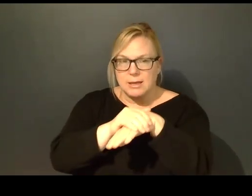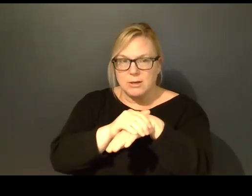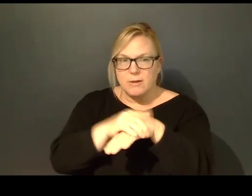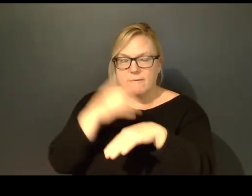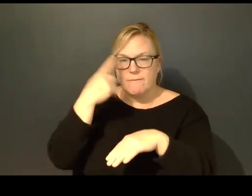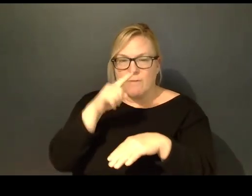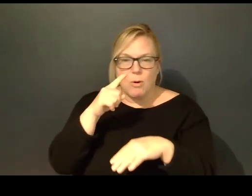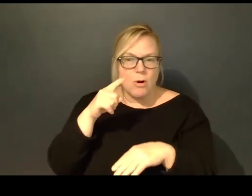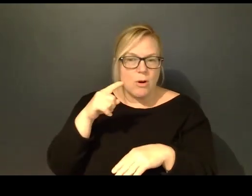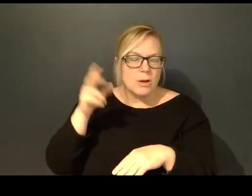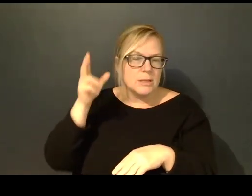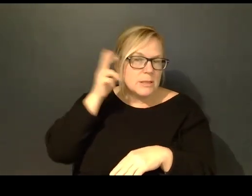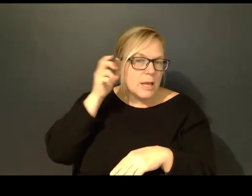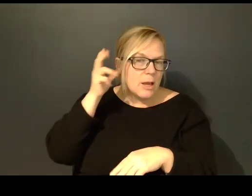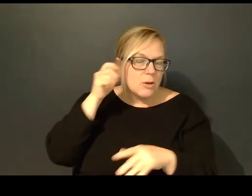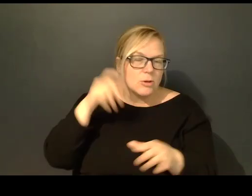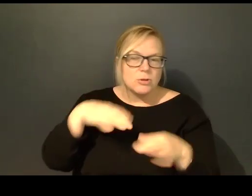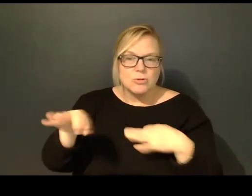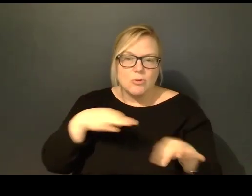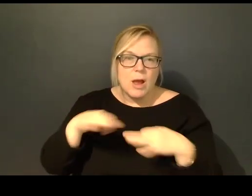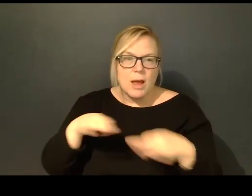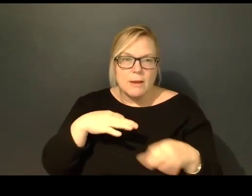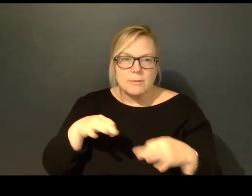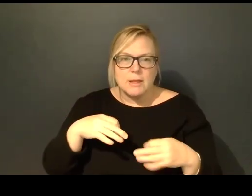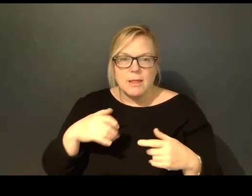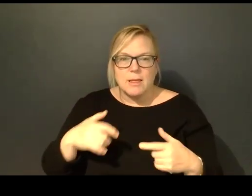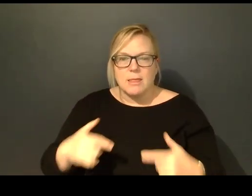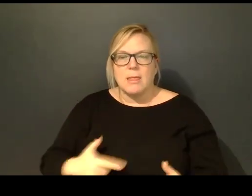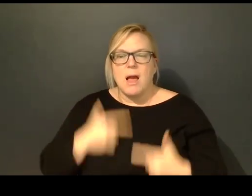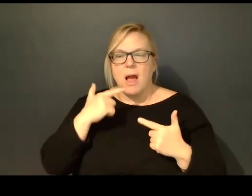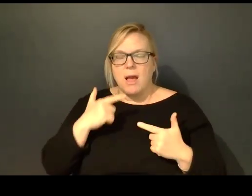described live performances and events and venues.